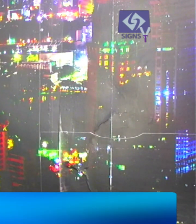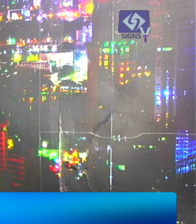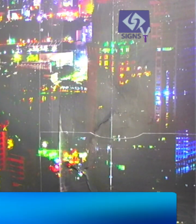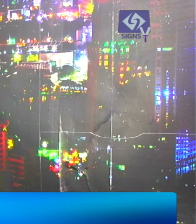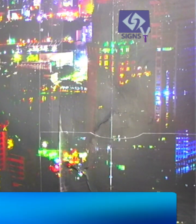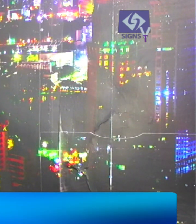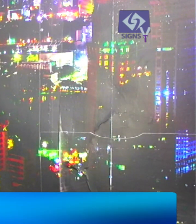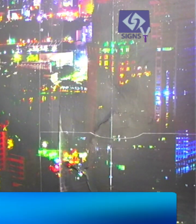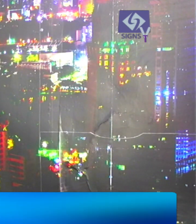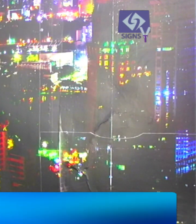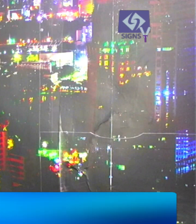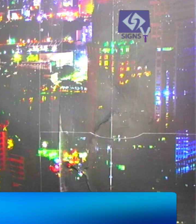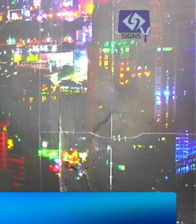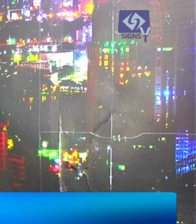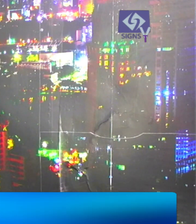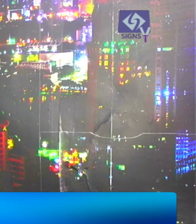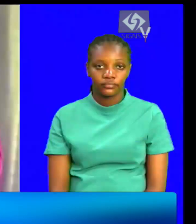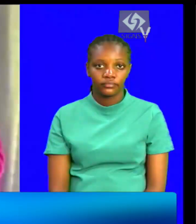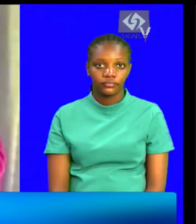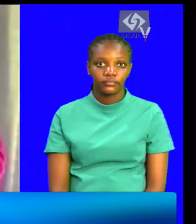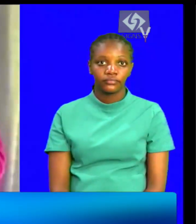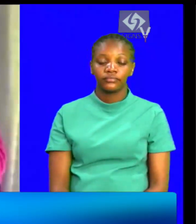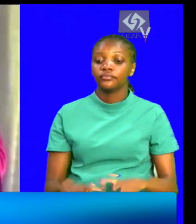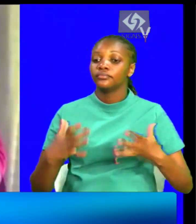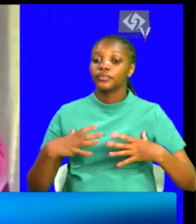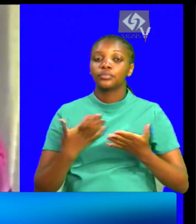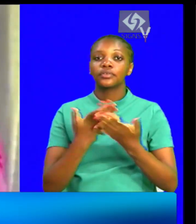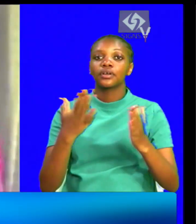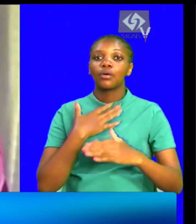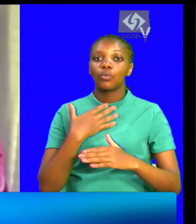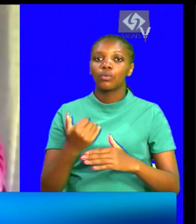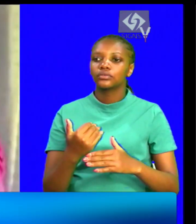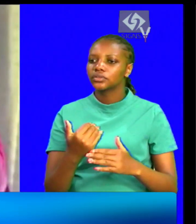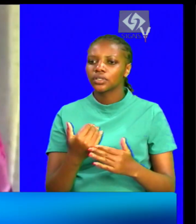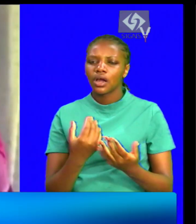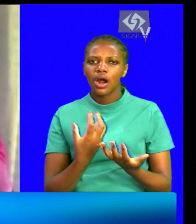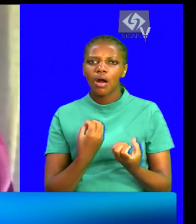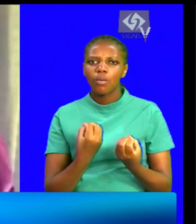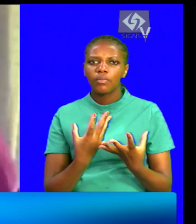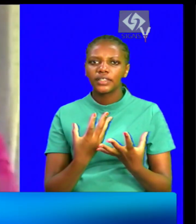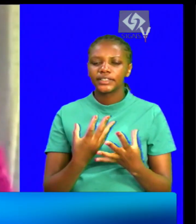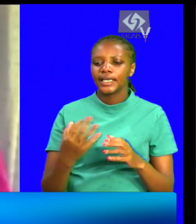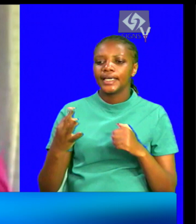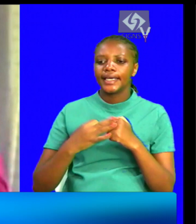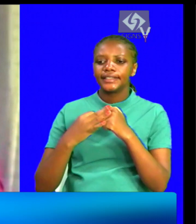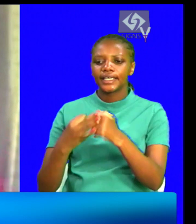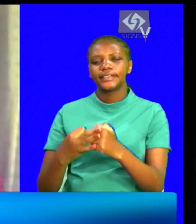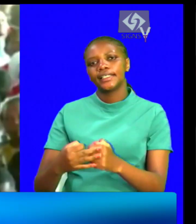for the sugar companies currently in a crash crunch. Dai shilingi